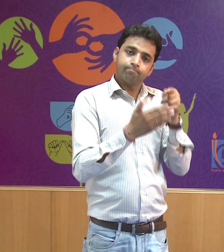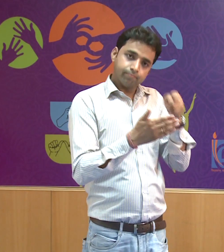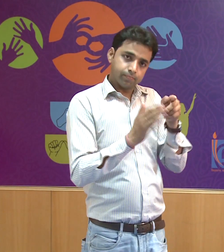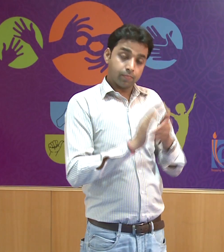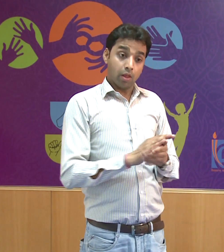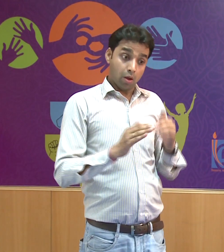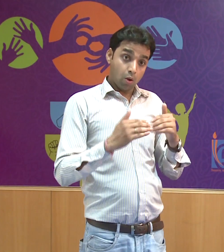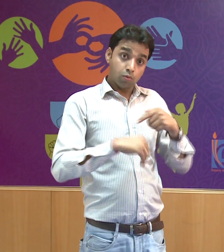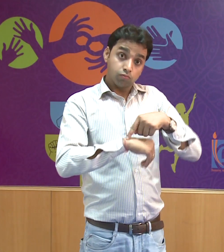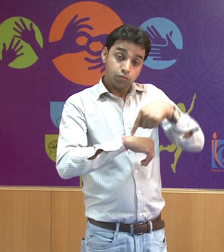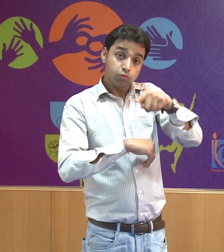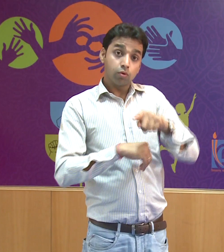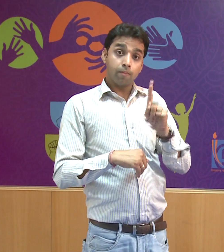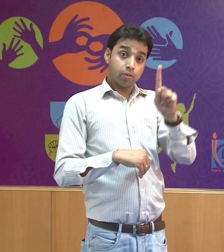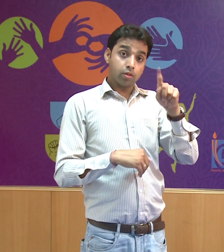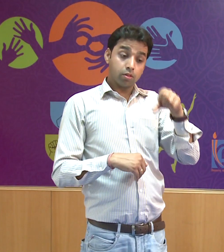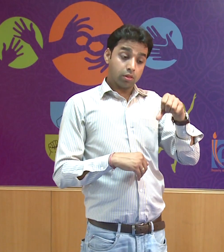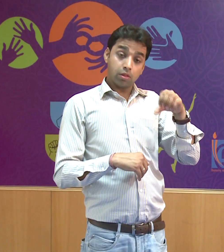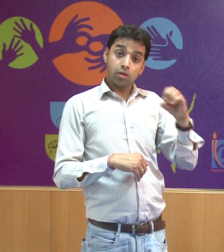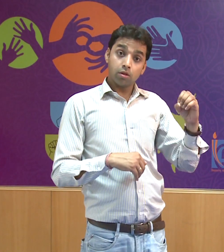during the 19th century.